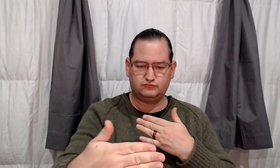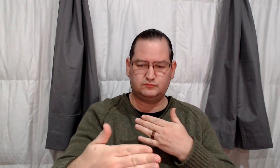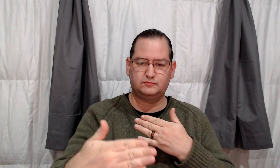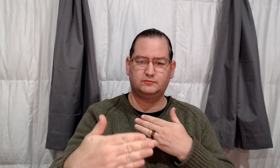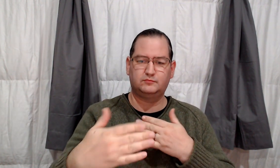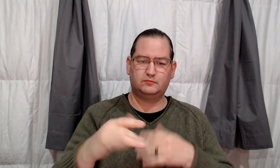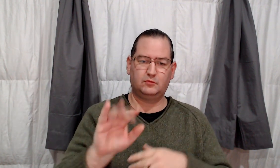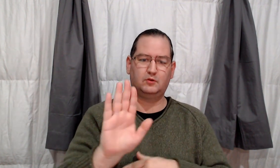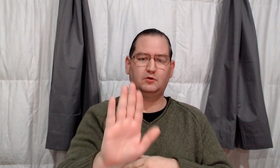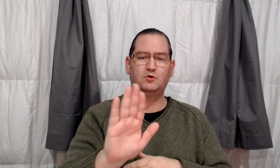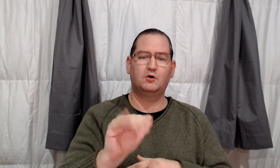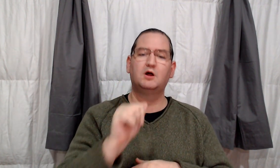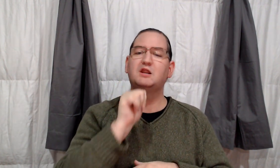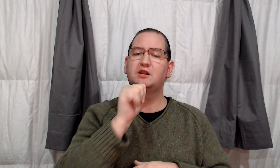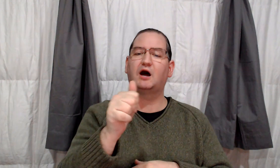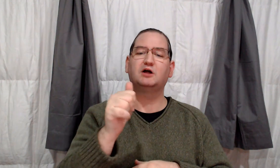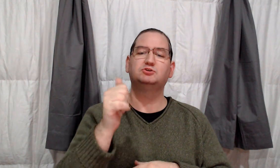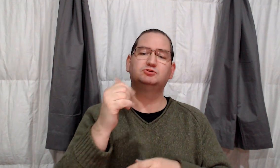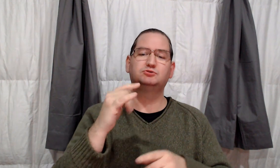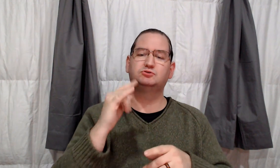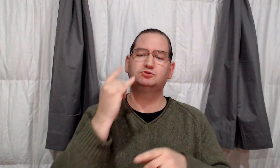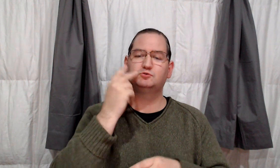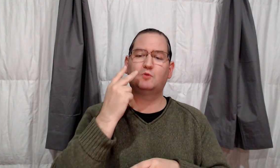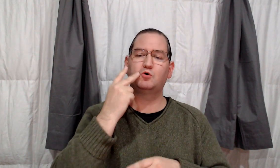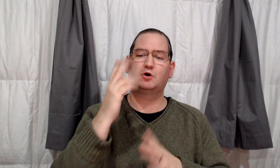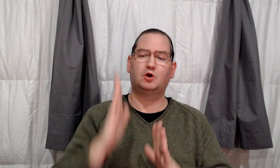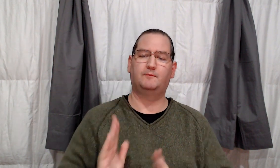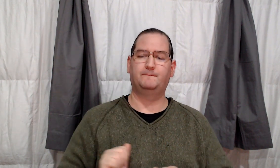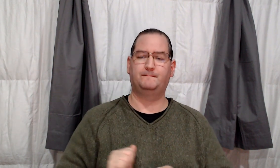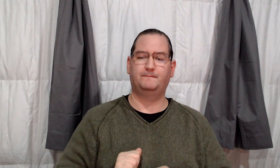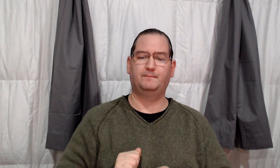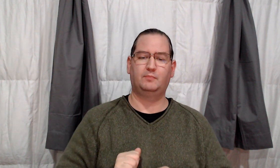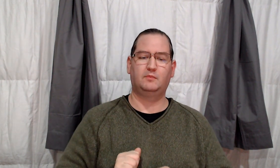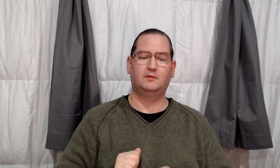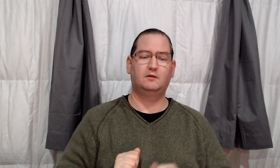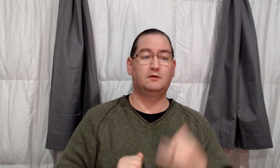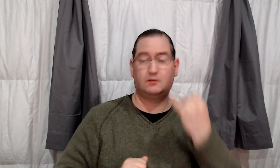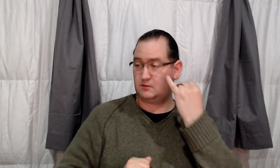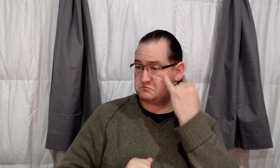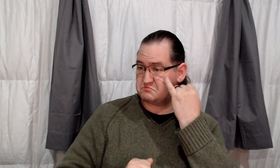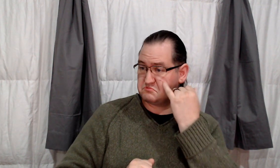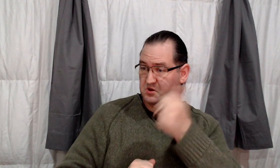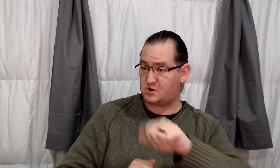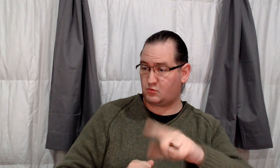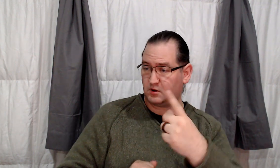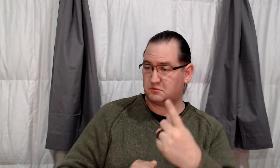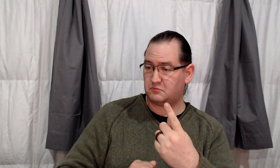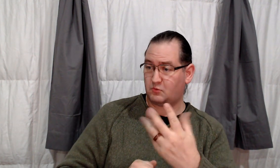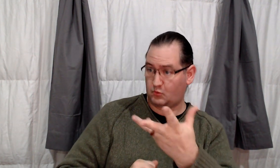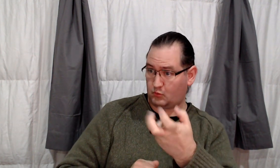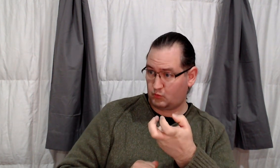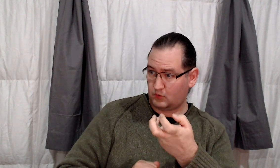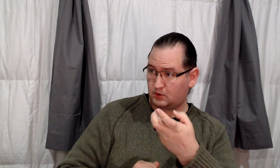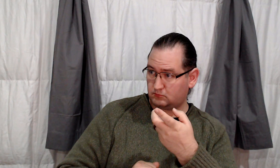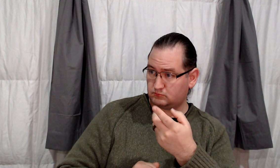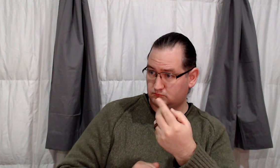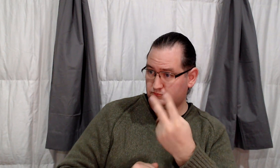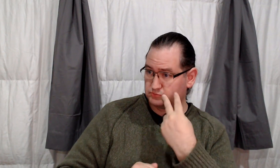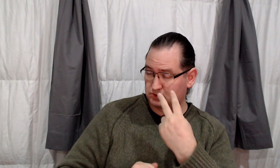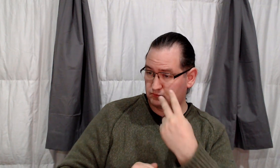If anyone offers you a cigarette, you'll smile and say, "No thanks, I don't smoke." As you hear yourself